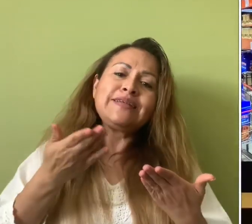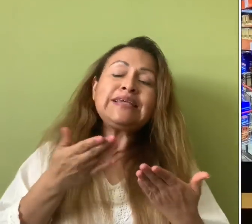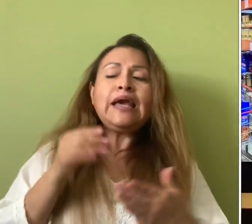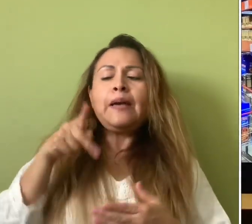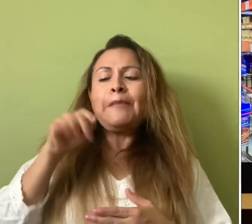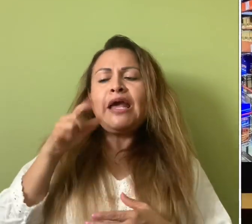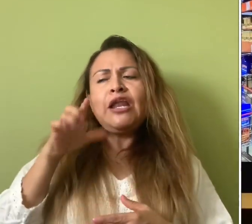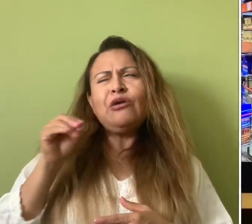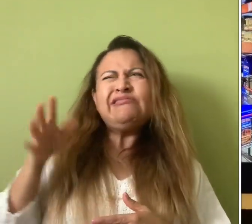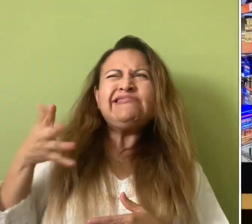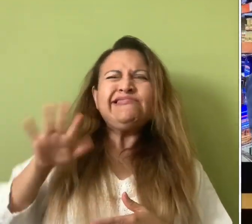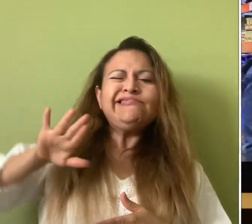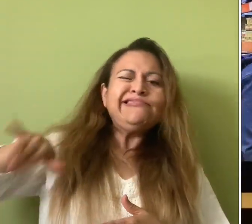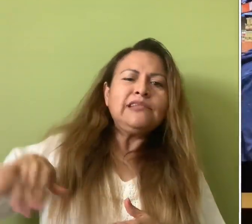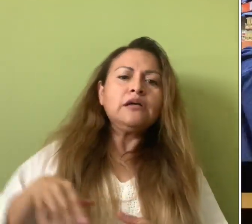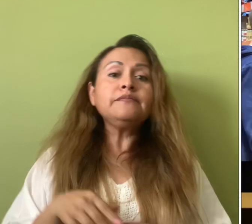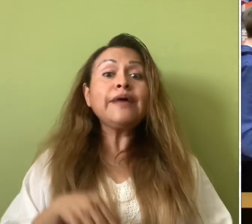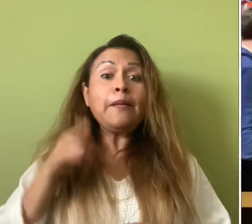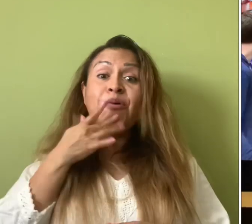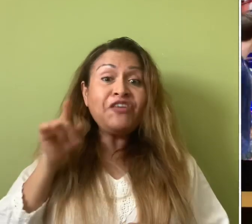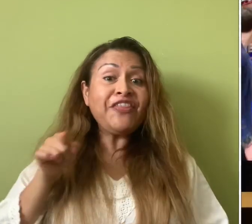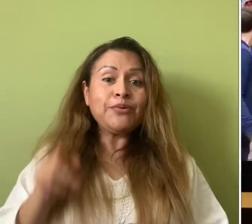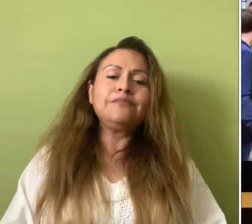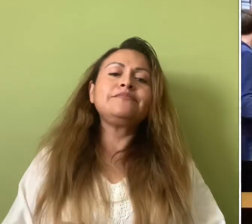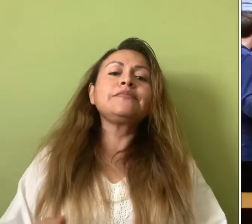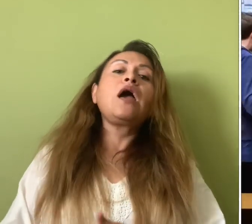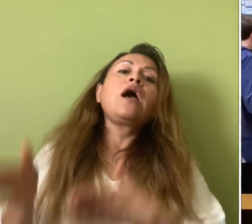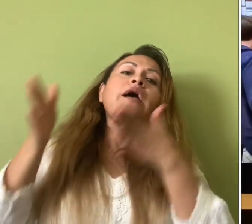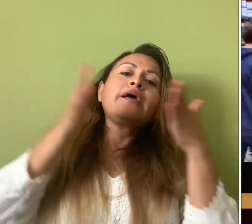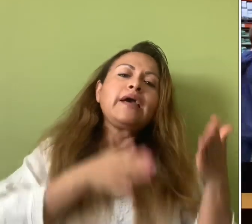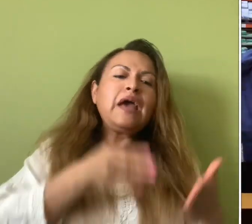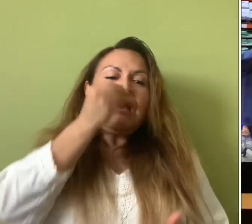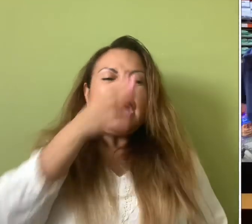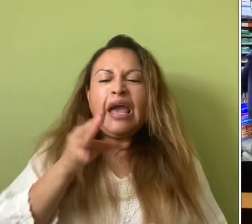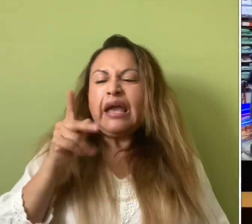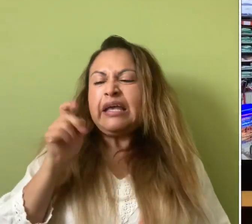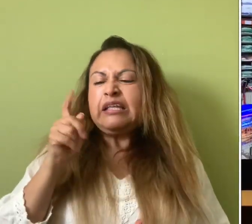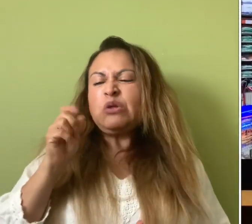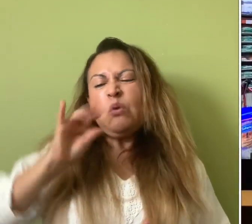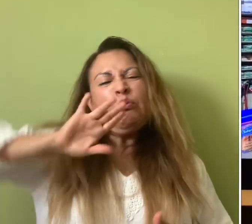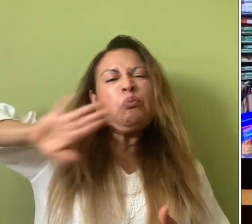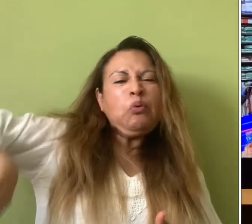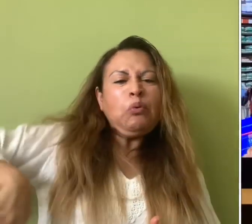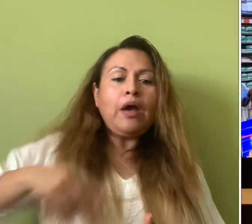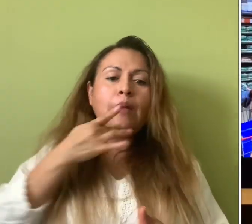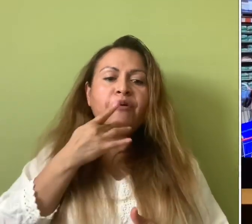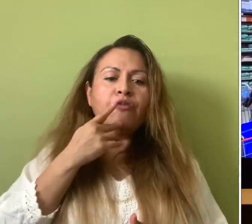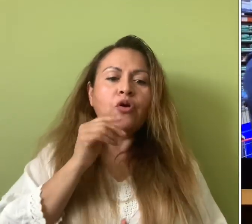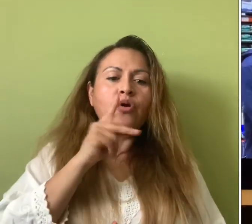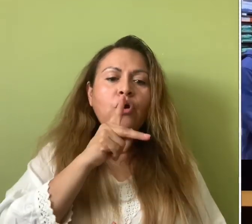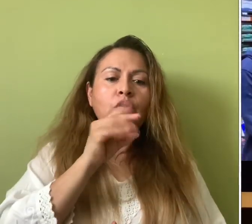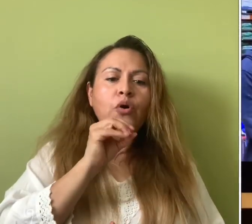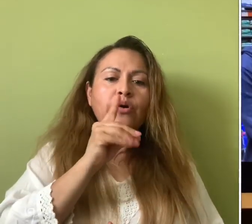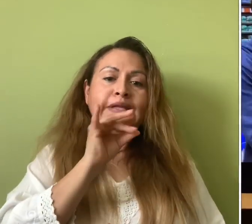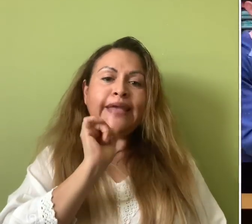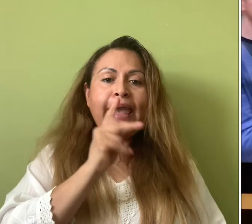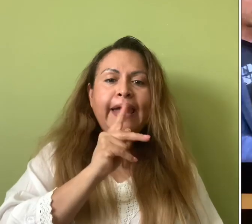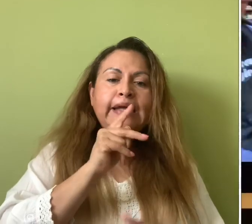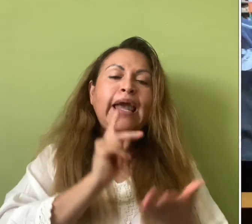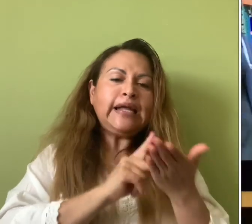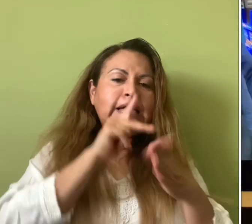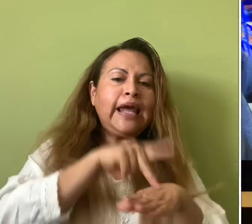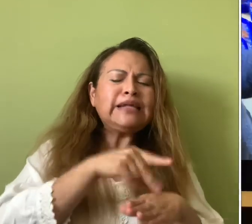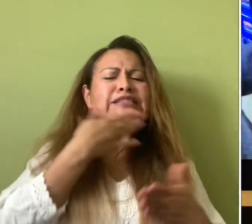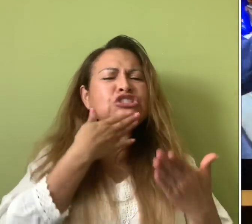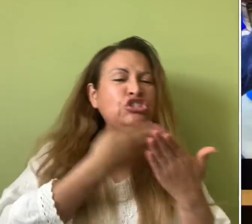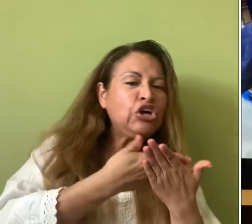here. And you might also come over here, and you might be like, yeah, but I don't care about the keto thing. I get Kodiak cakes. And it's good and bad,